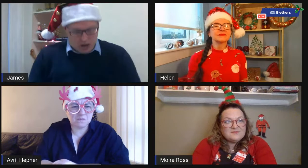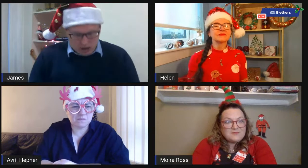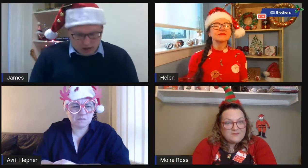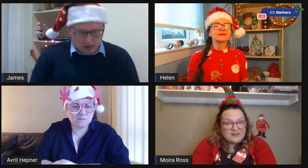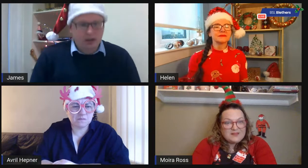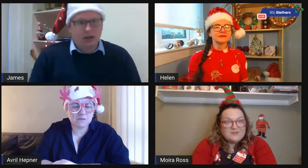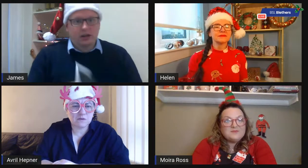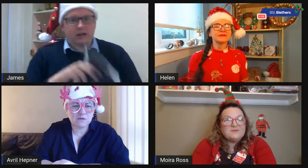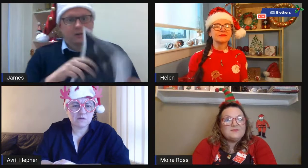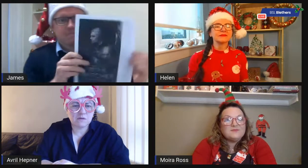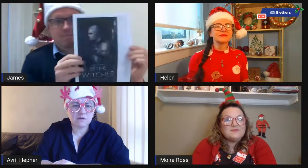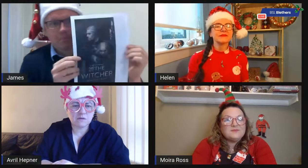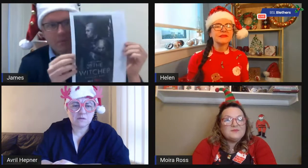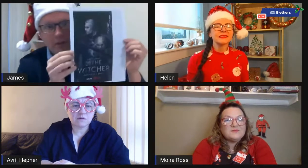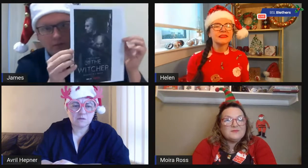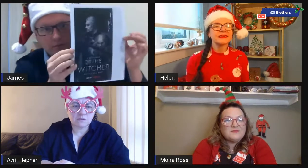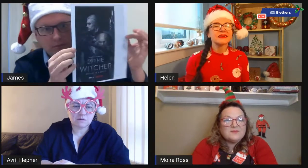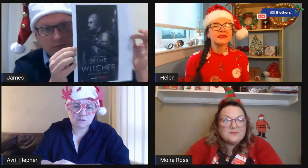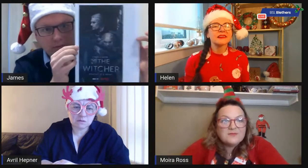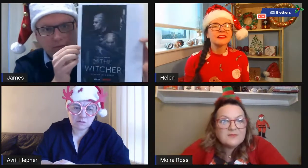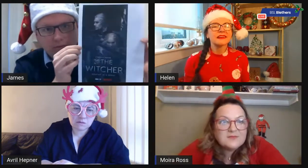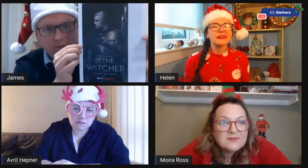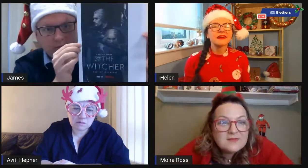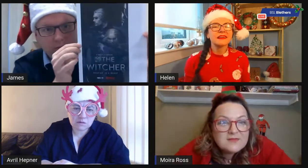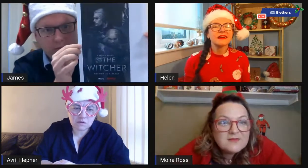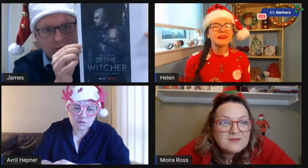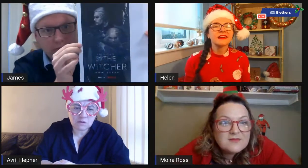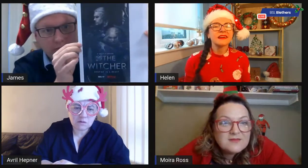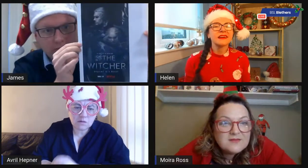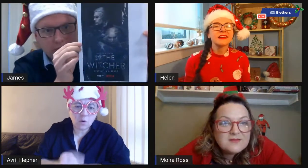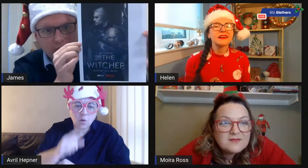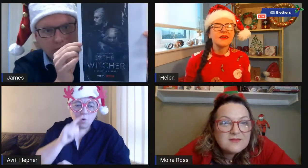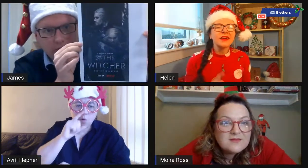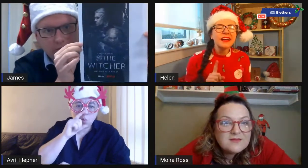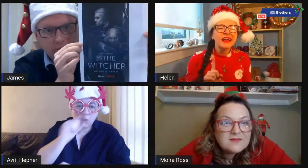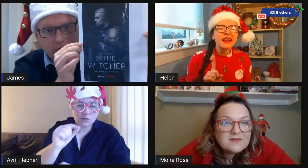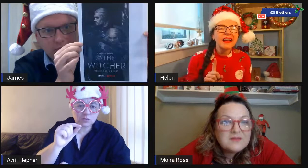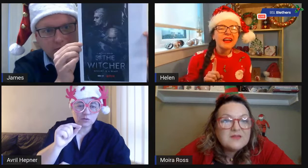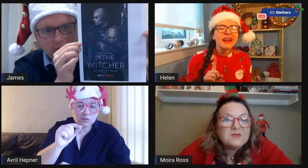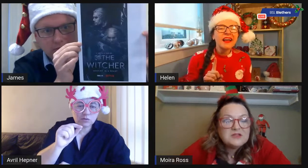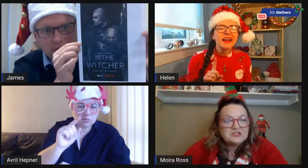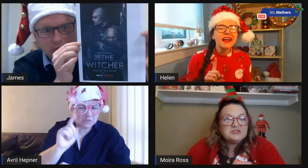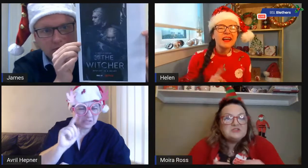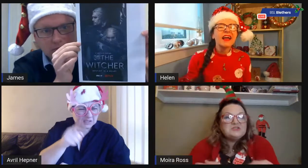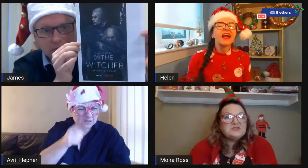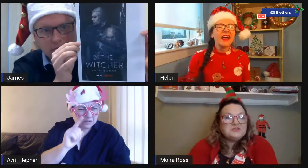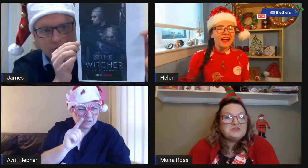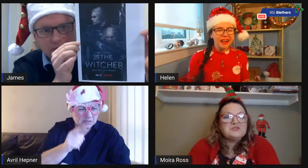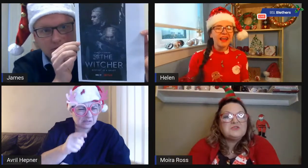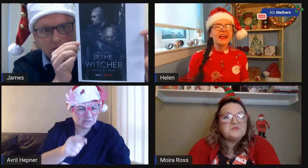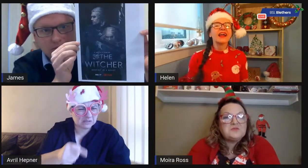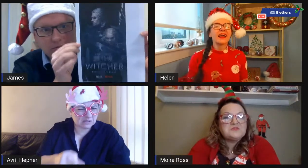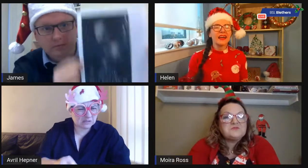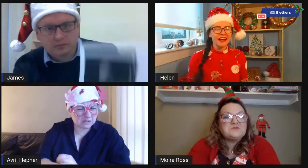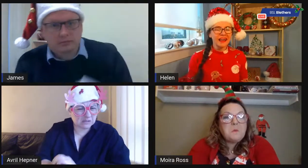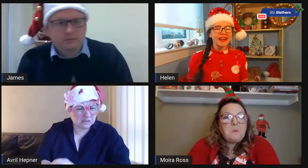And Friday there's going to be more. The second series of The Witcher is coming out on Friday. Witcher. What's The Witcher,